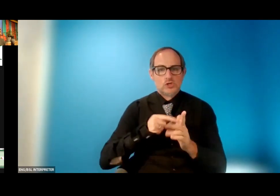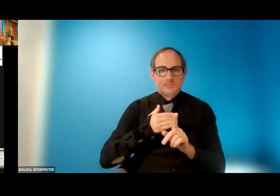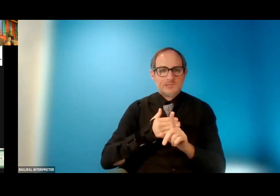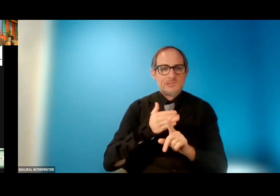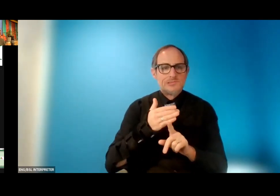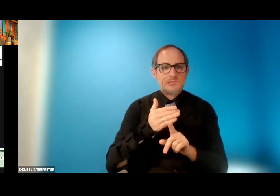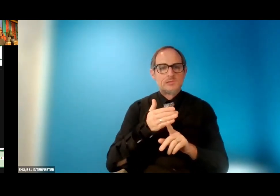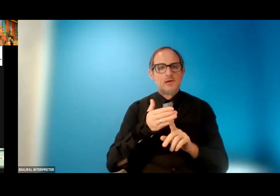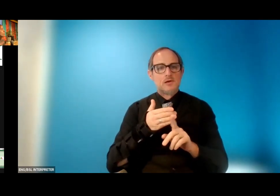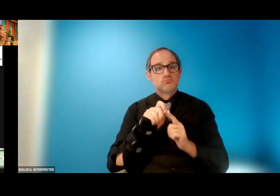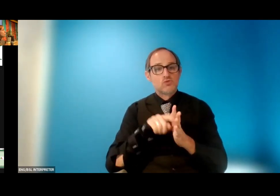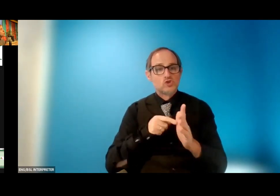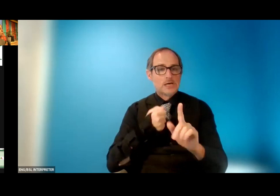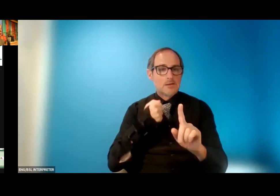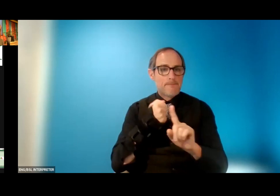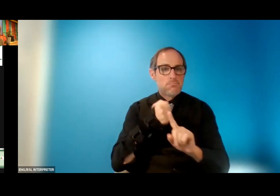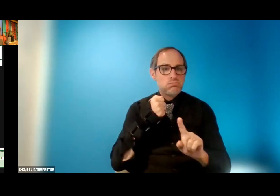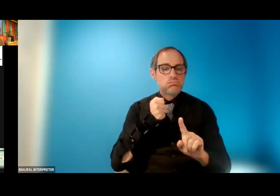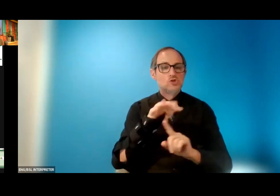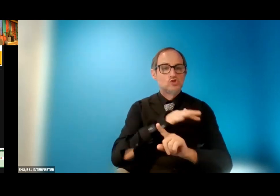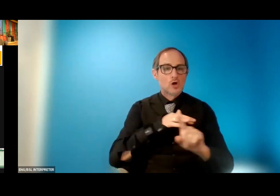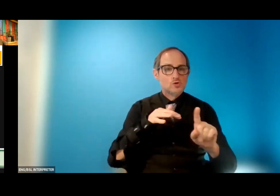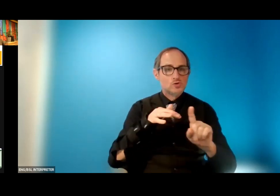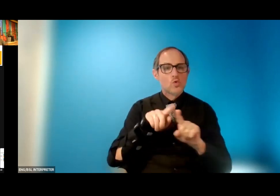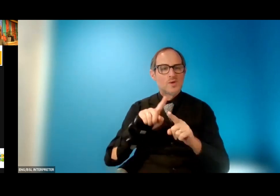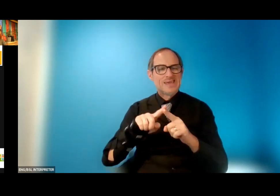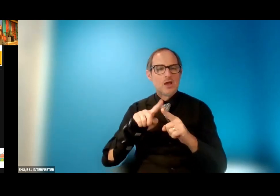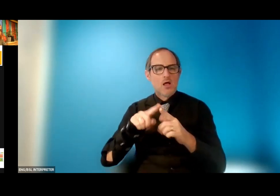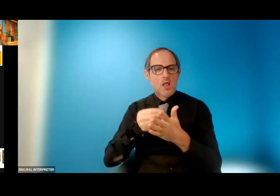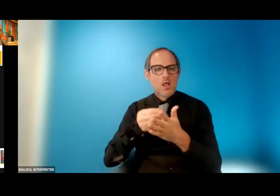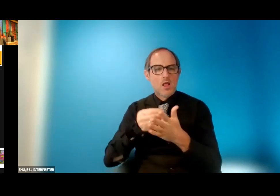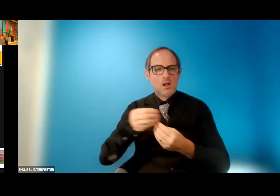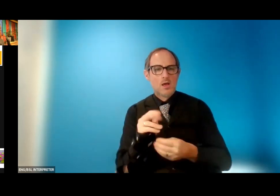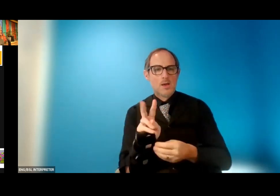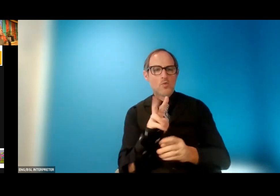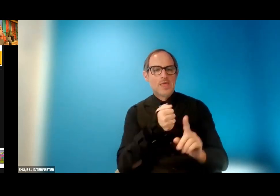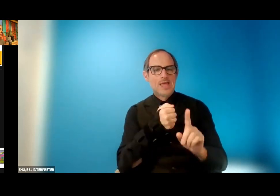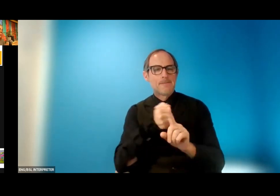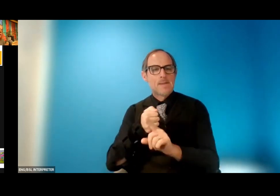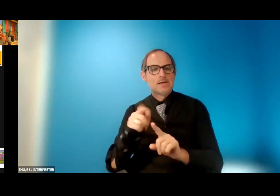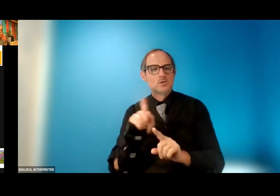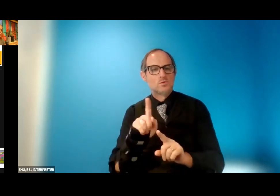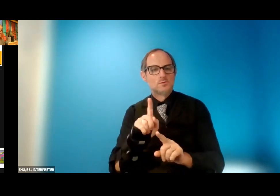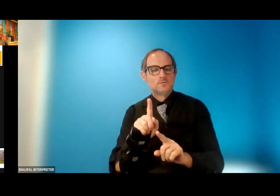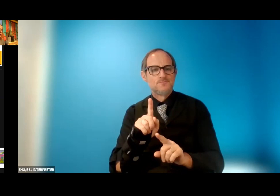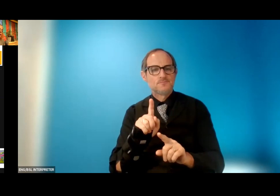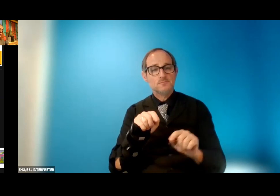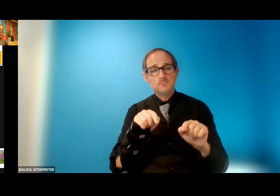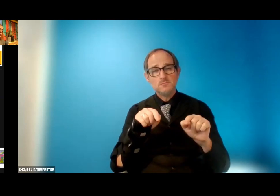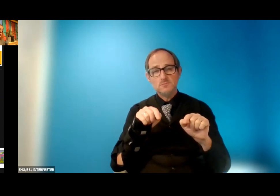impact of a given project on both the social and ecological indicators on the donut. It can be used as a way to